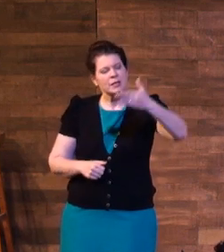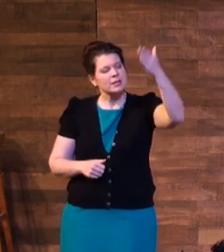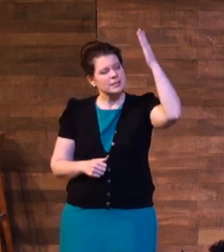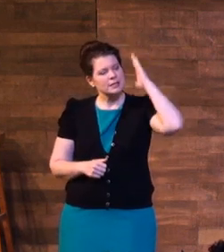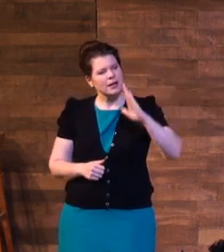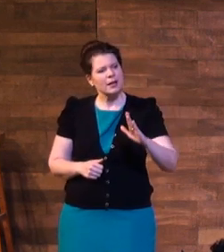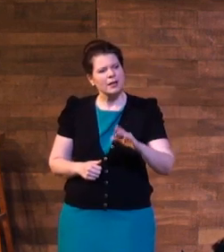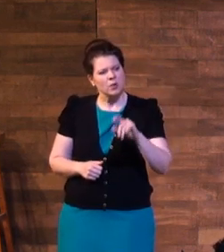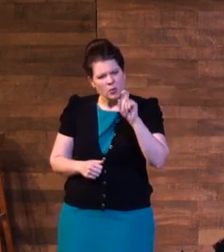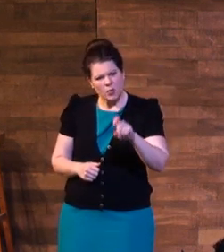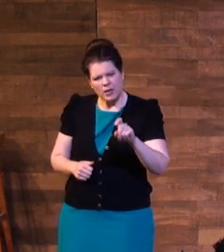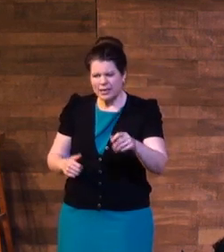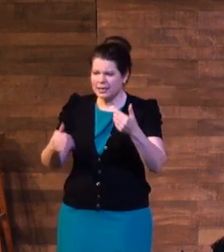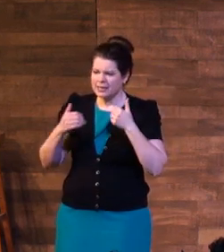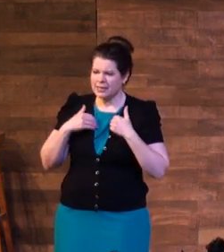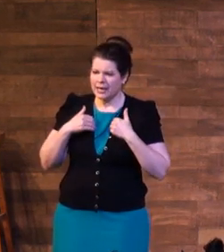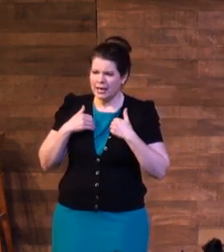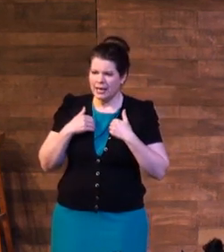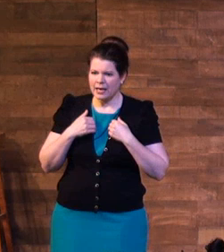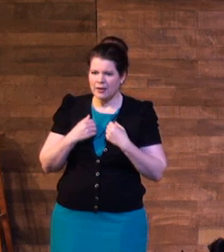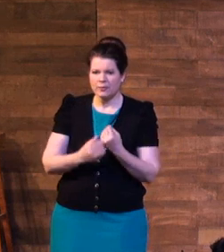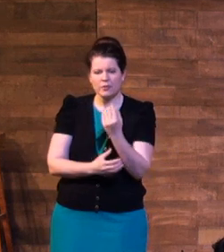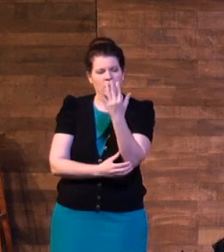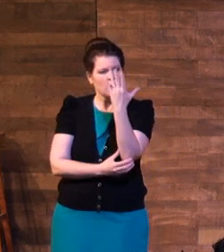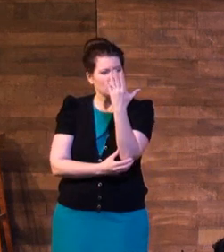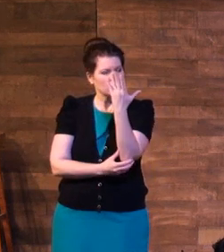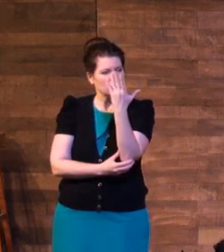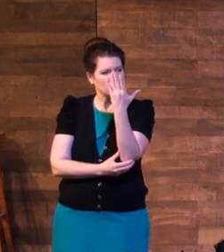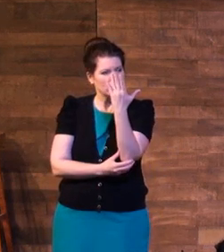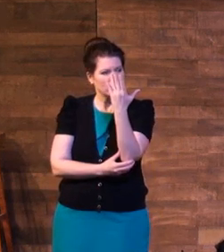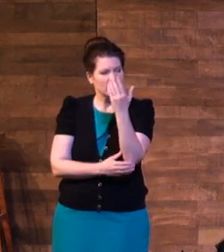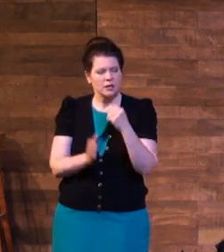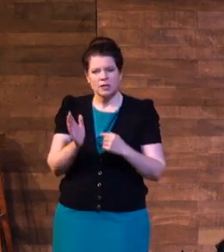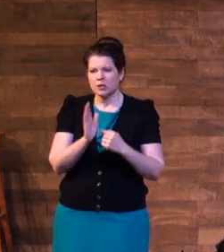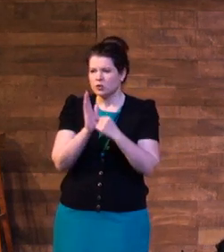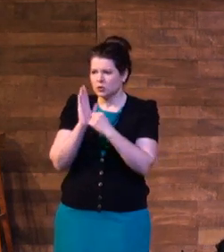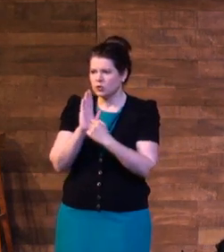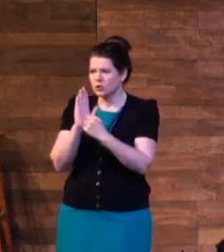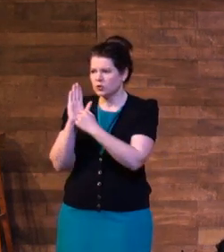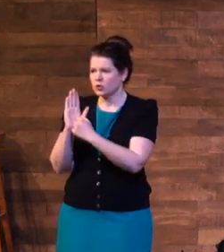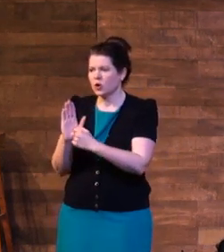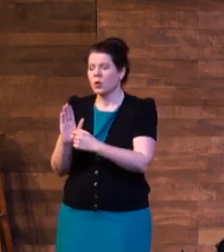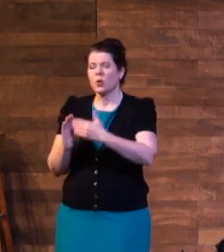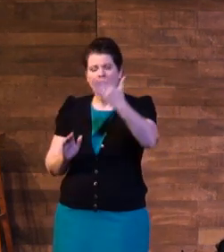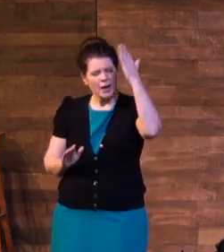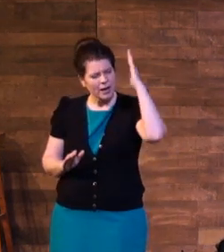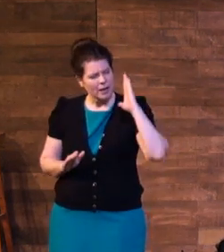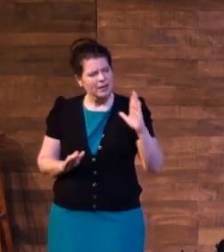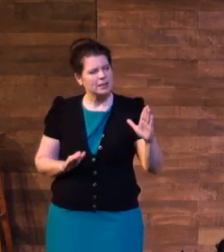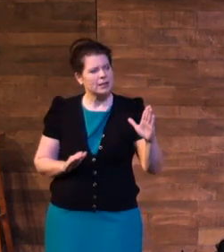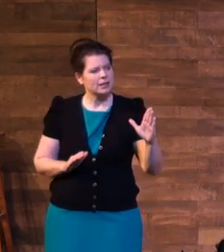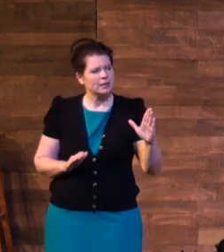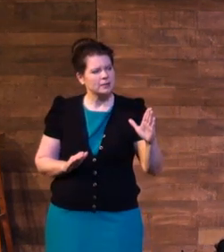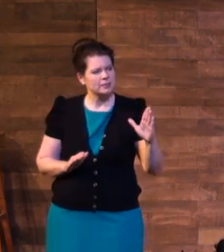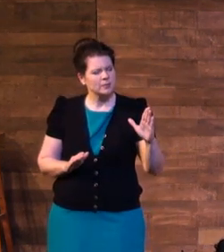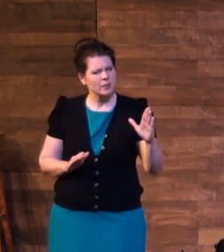tree there in order for God to be who he is, right? But what was he actually trying to protect us